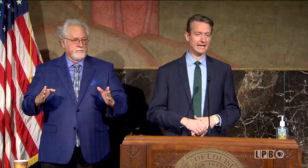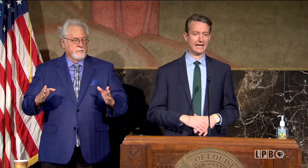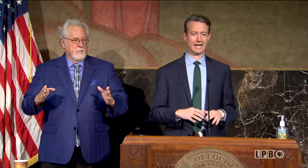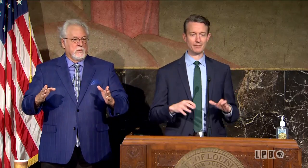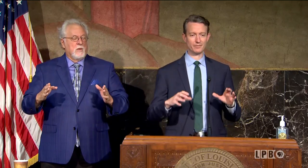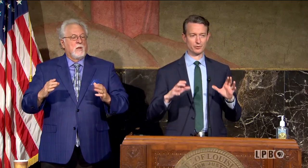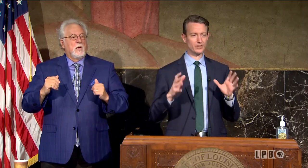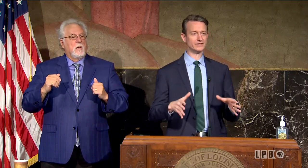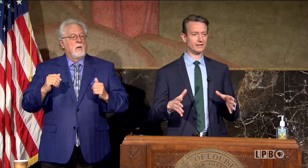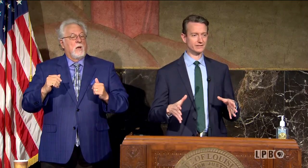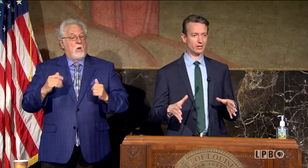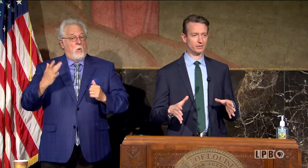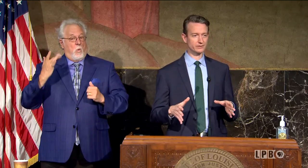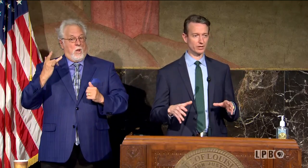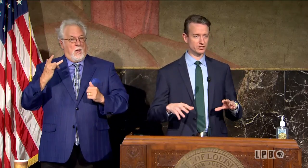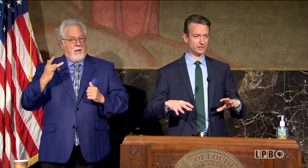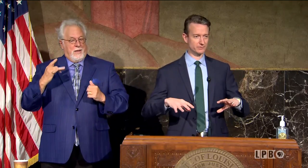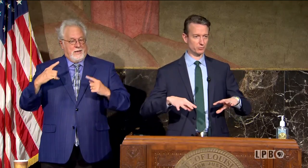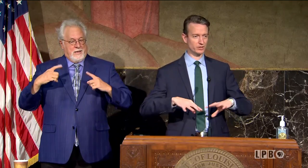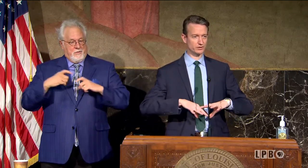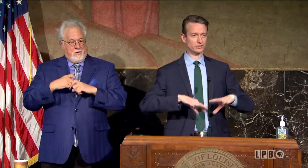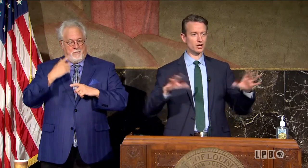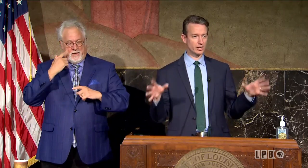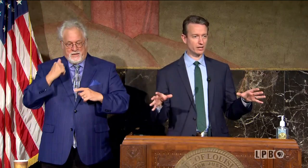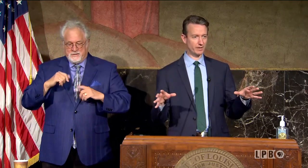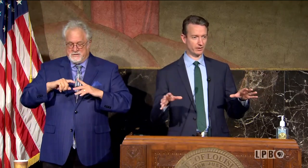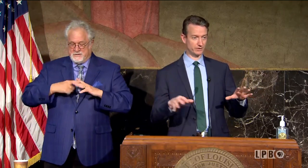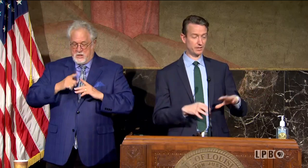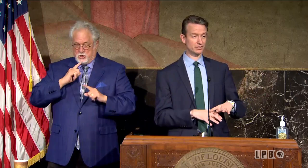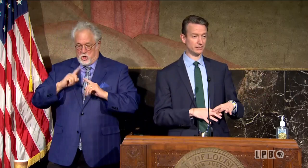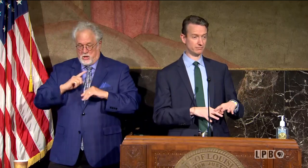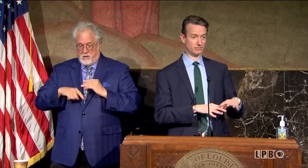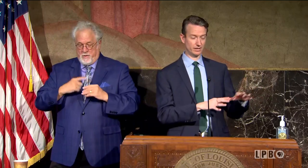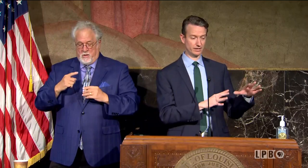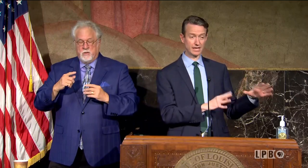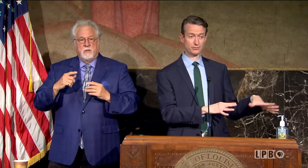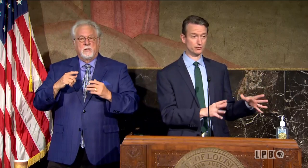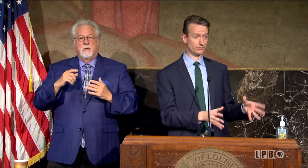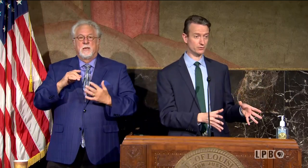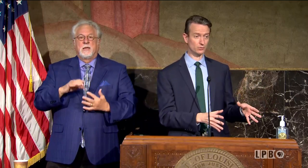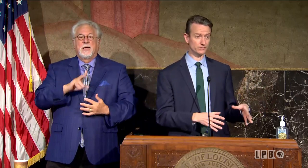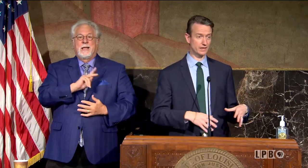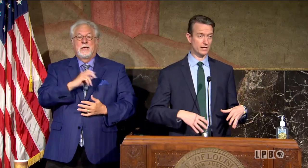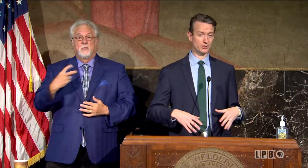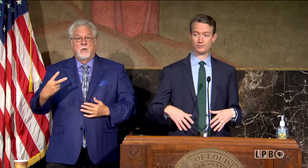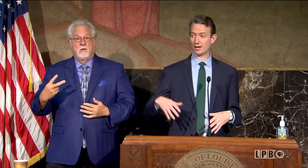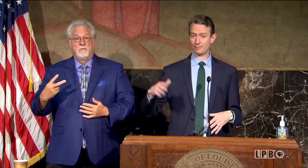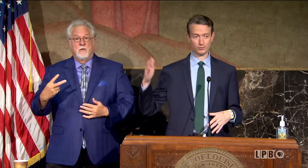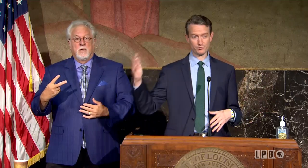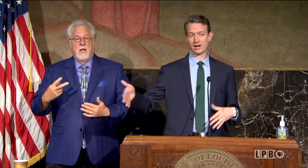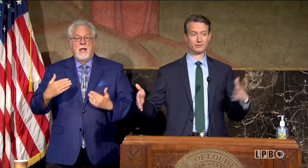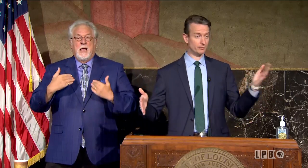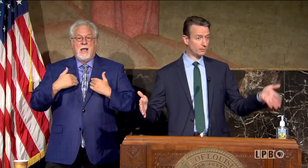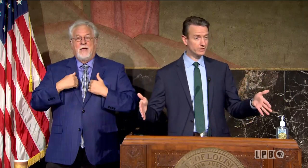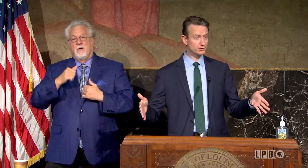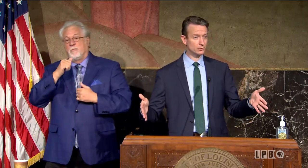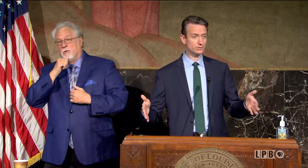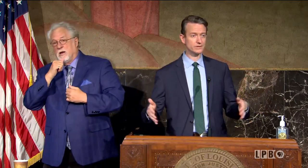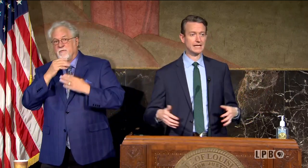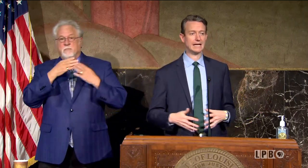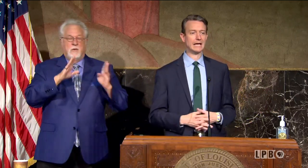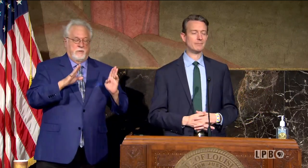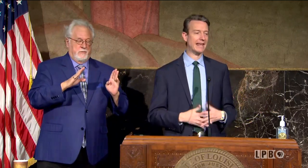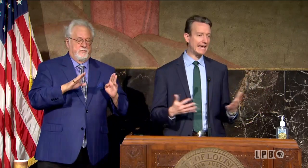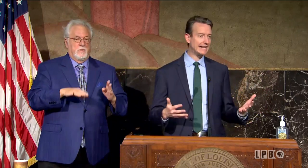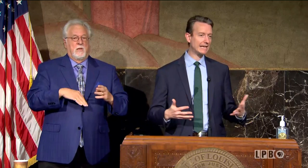schools. The reason that it's a complex question is that when you start talking about, especially K through 12 schools, you've got both private and public